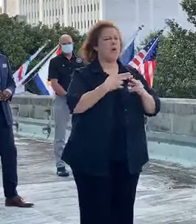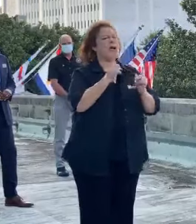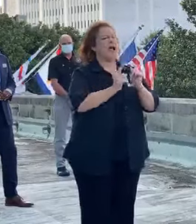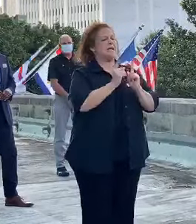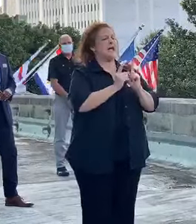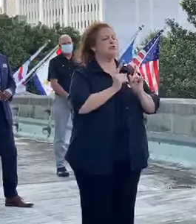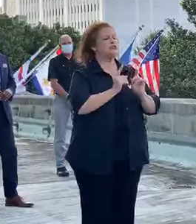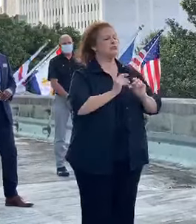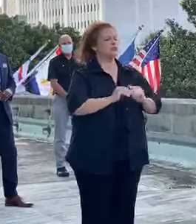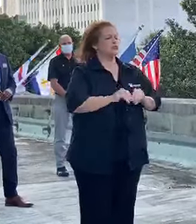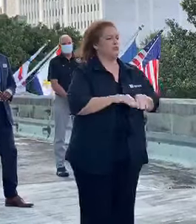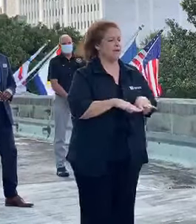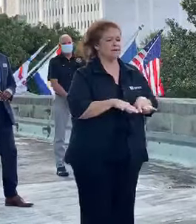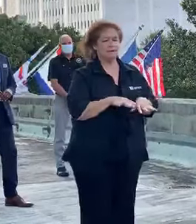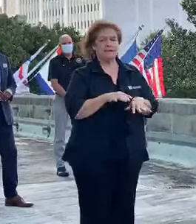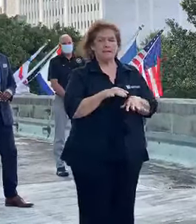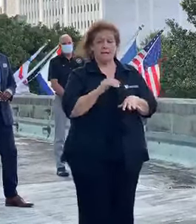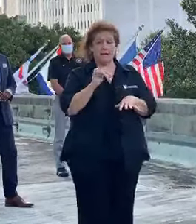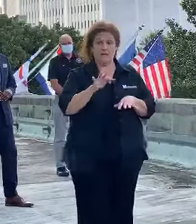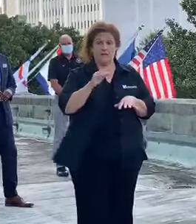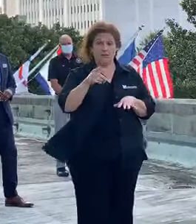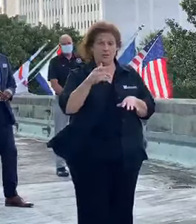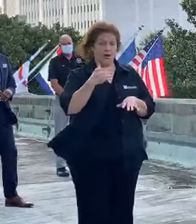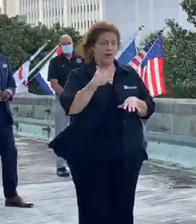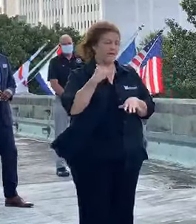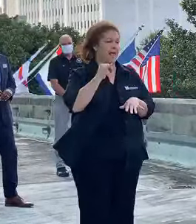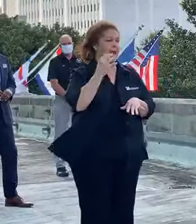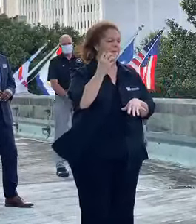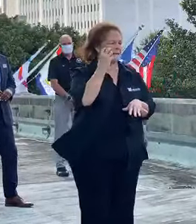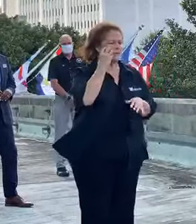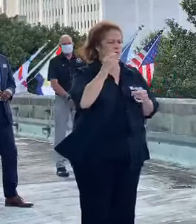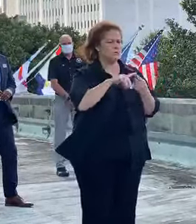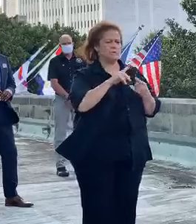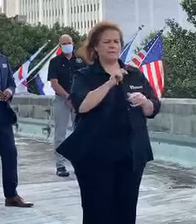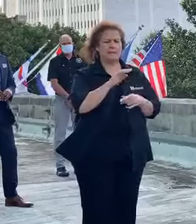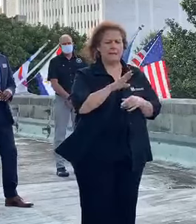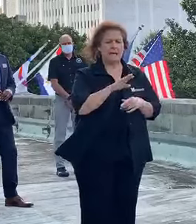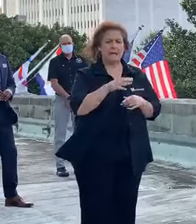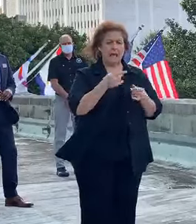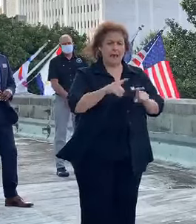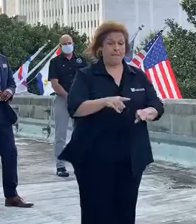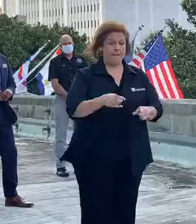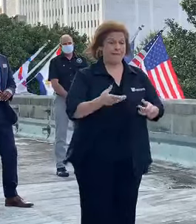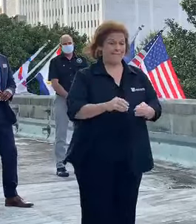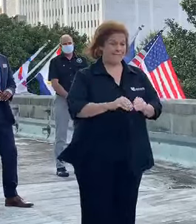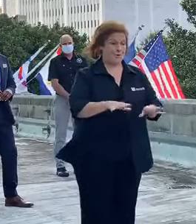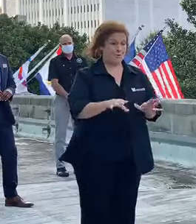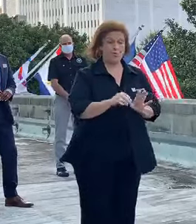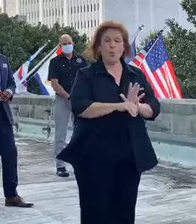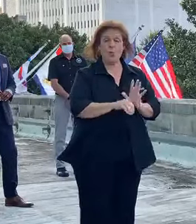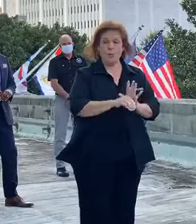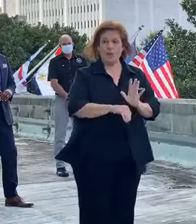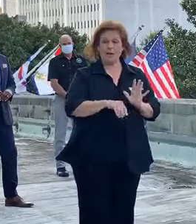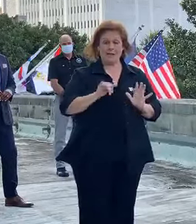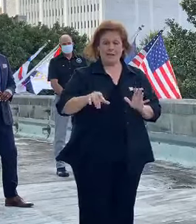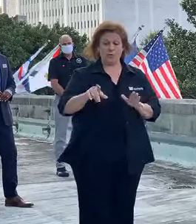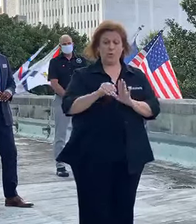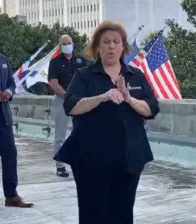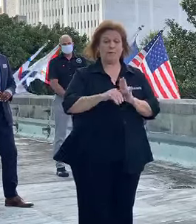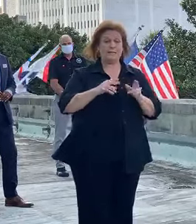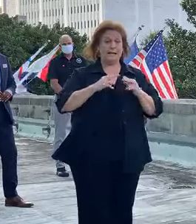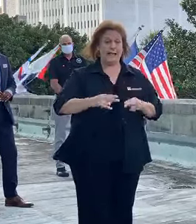have in the past, when there's been a potential case of measles or tuberculosis in the city of New Orleans, the New Orleans Health Department